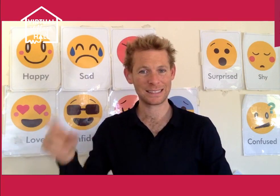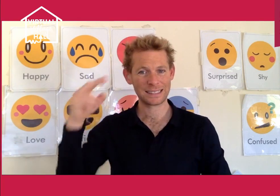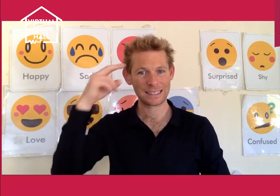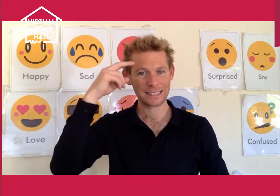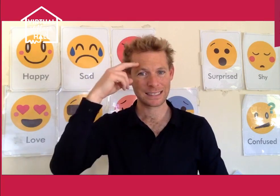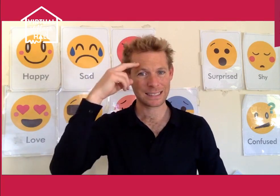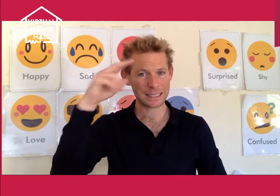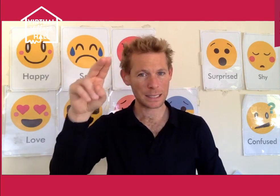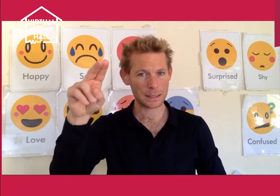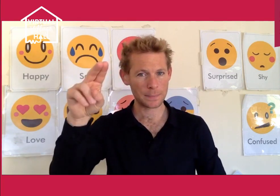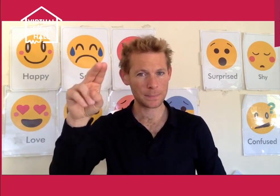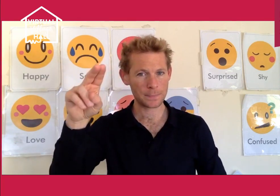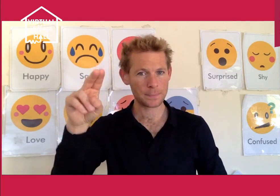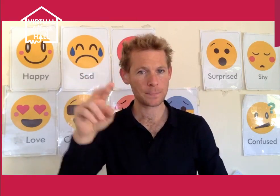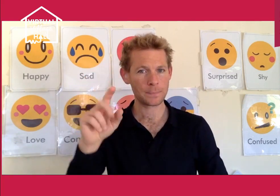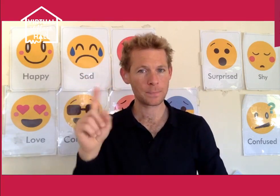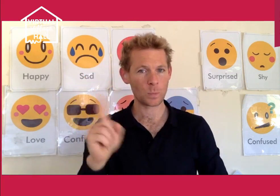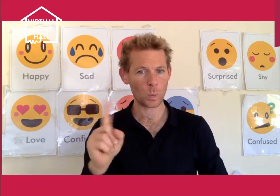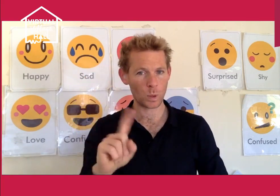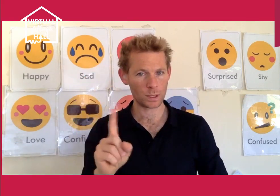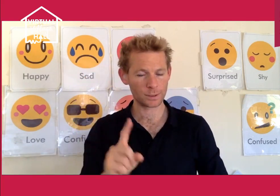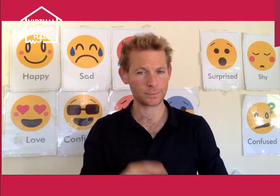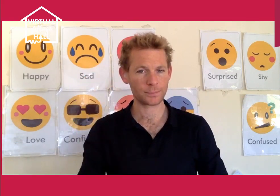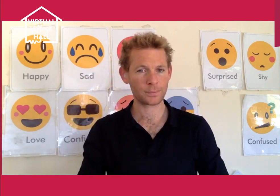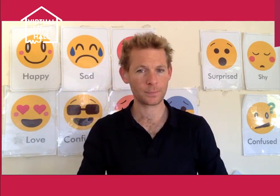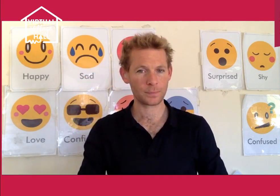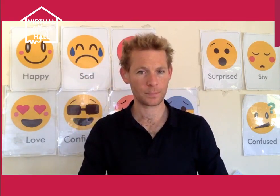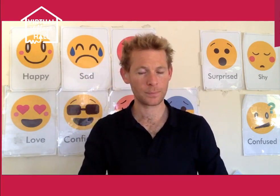His name what?